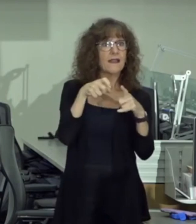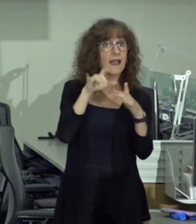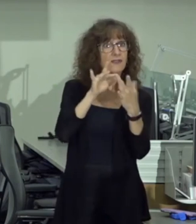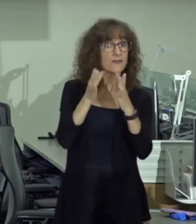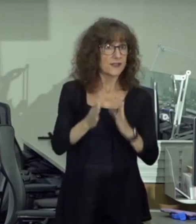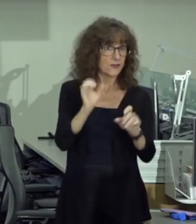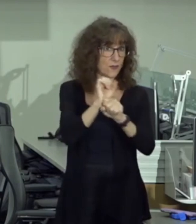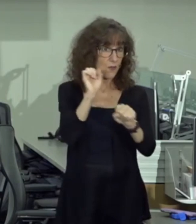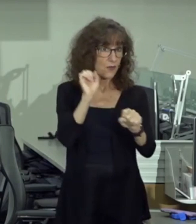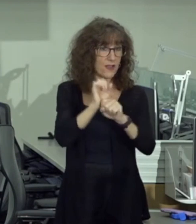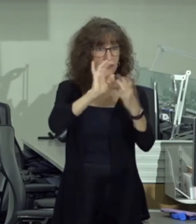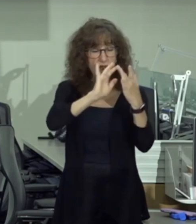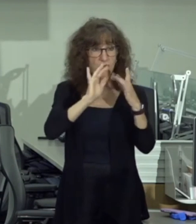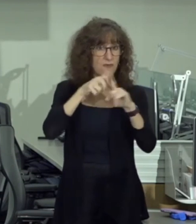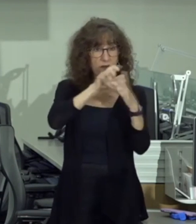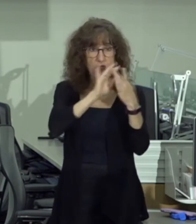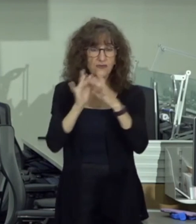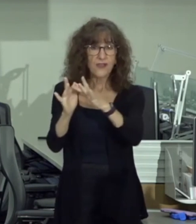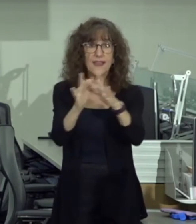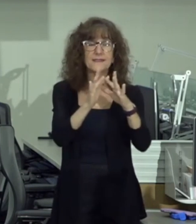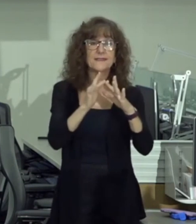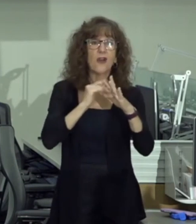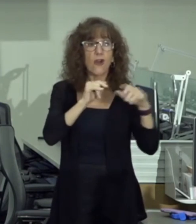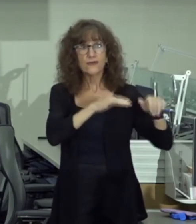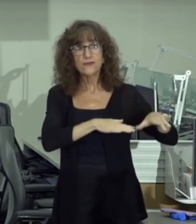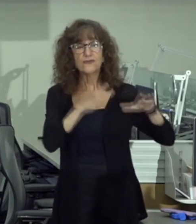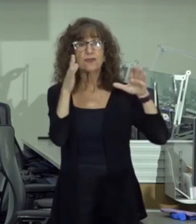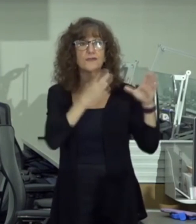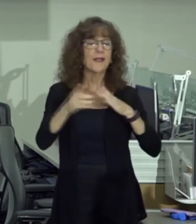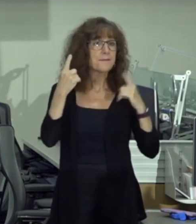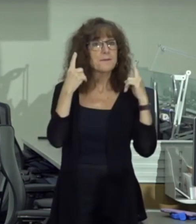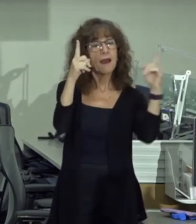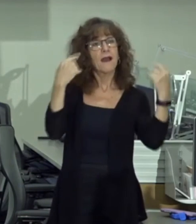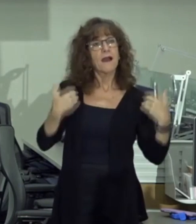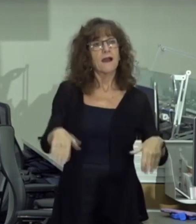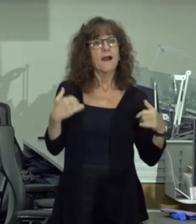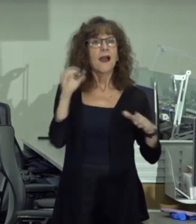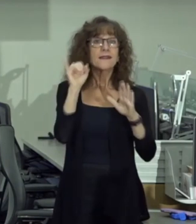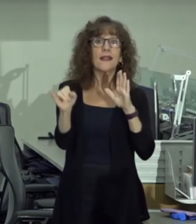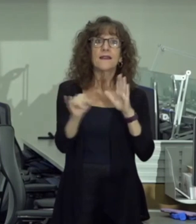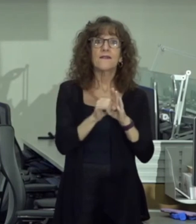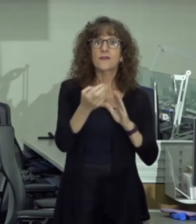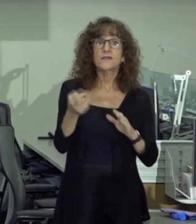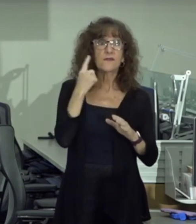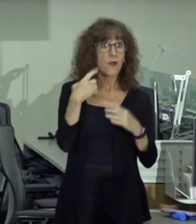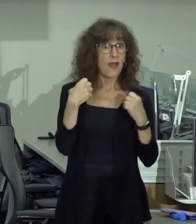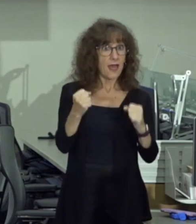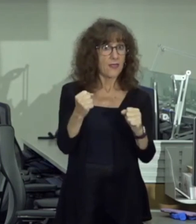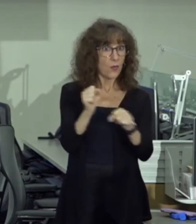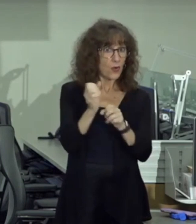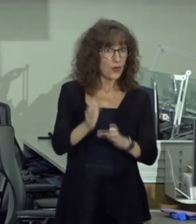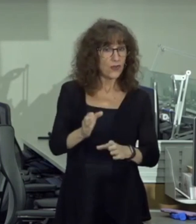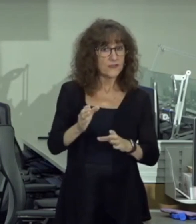working to contact trace. Our surge plan was also effective. We've identified resources for health workers and